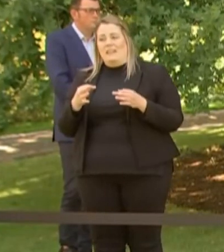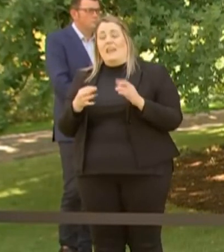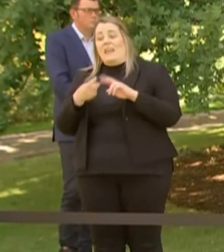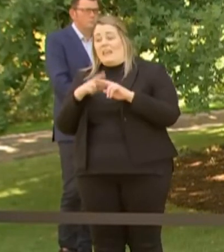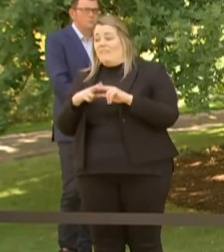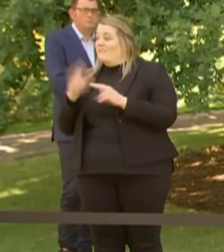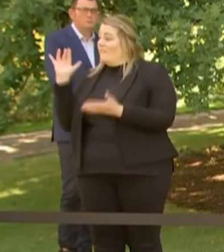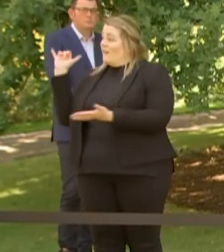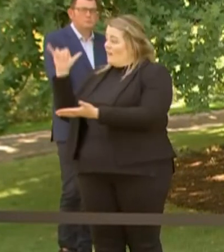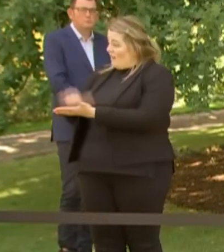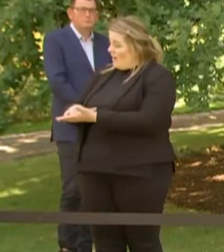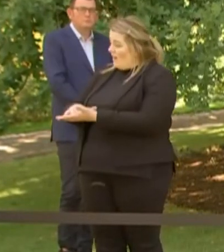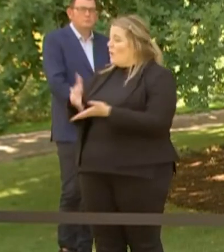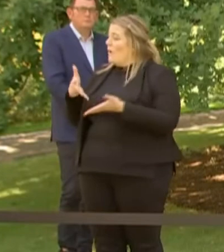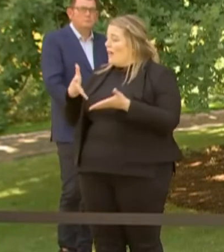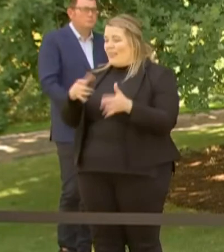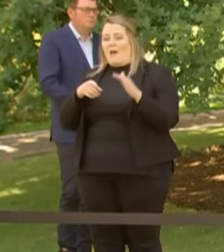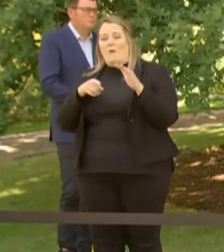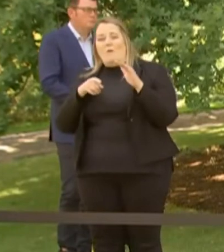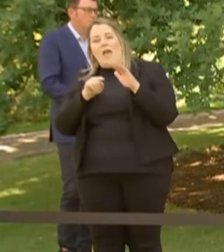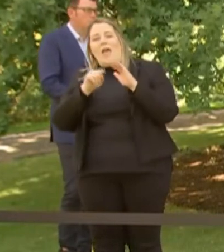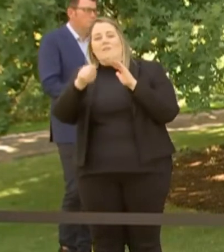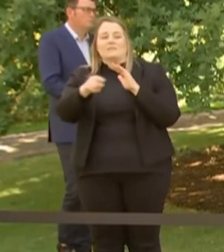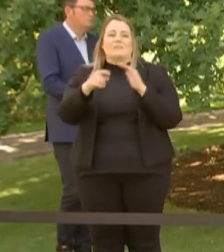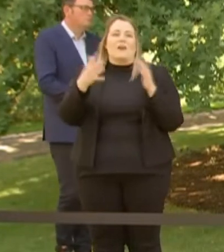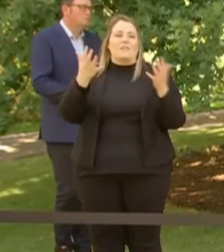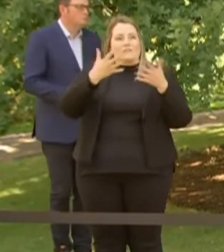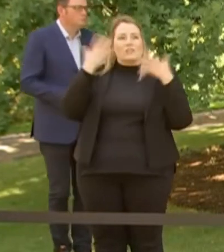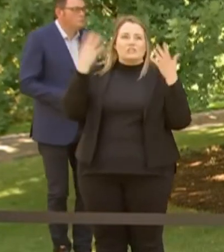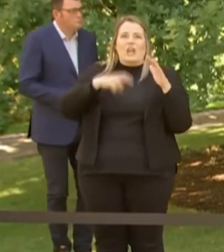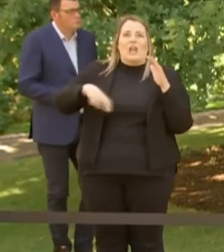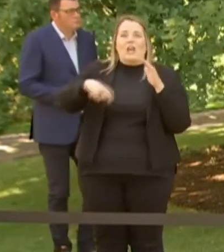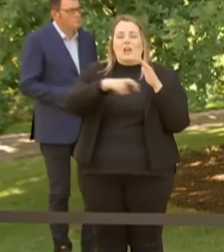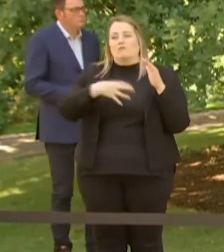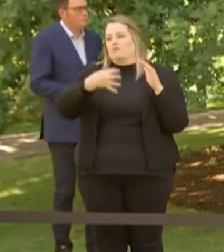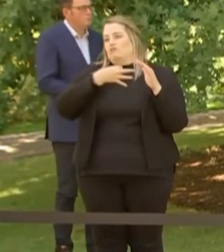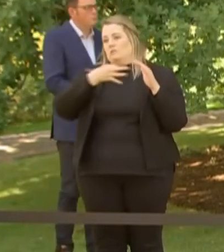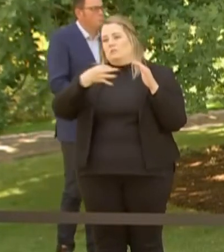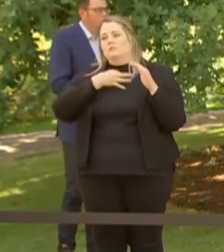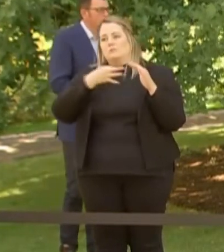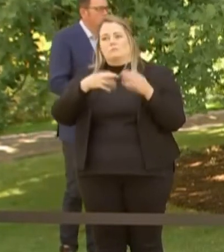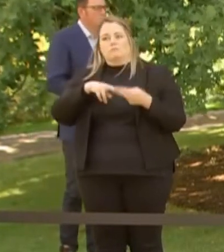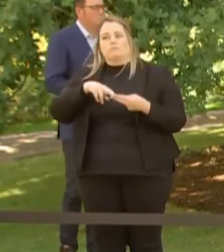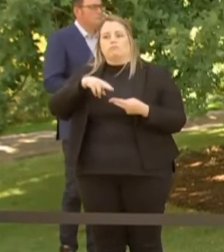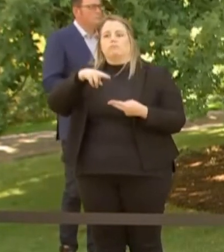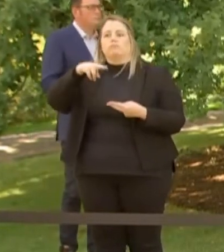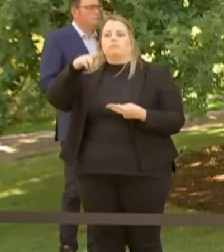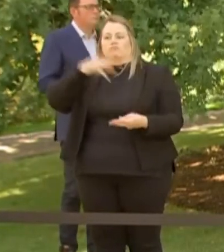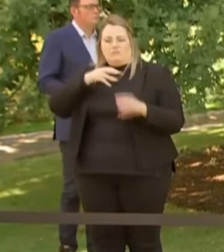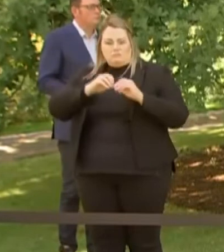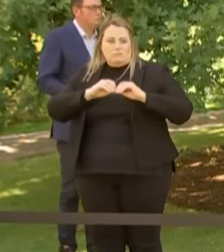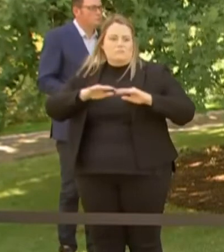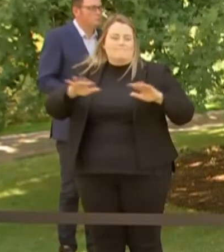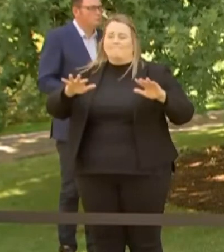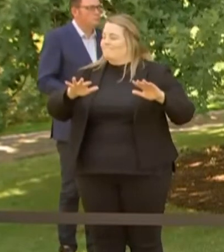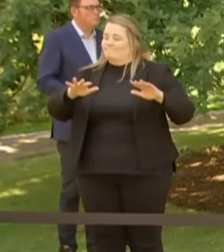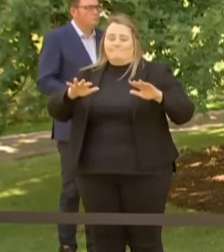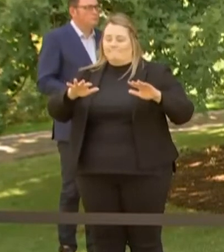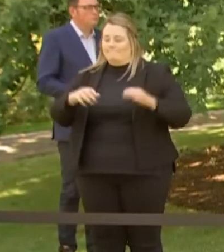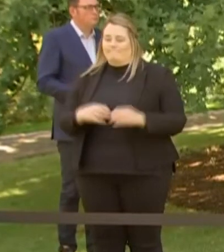just too high. The more people that move through the hotels and around the hotels, the greater the risk that infection spreads. So we